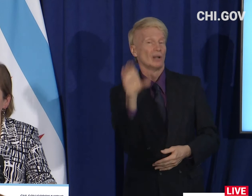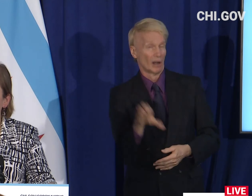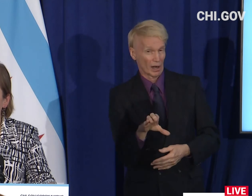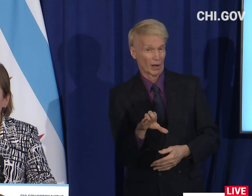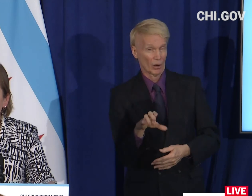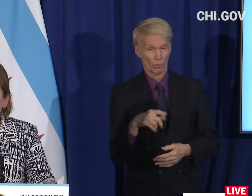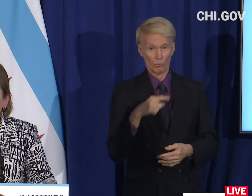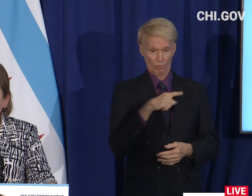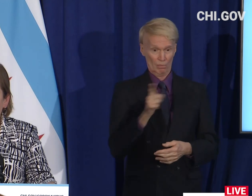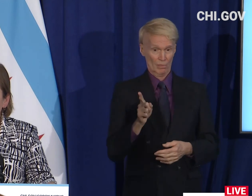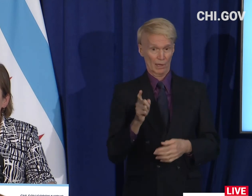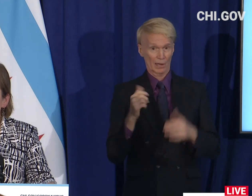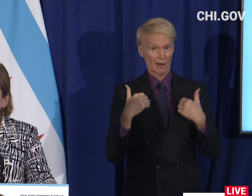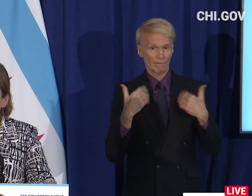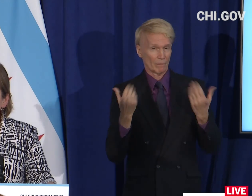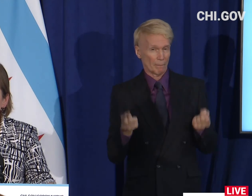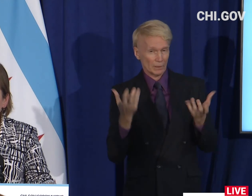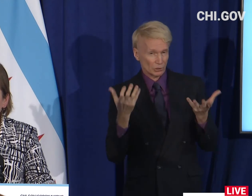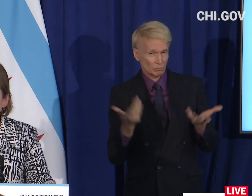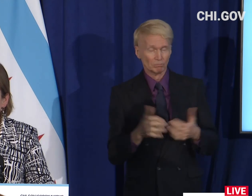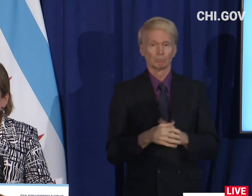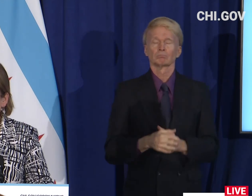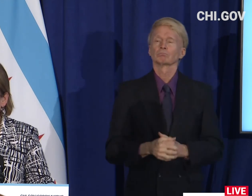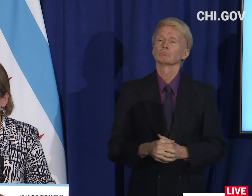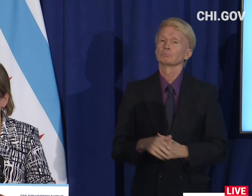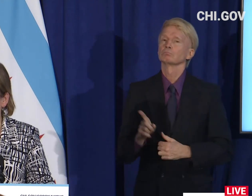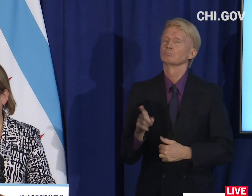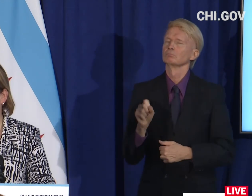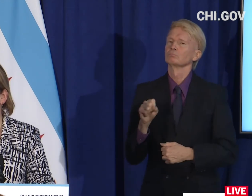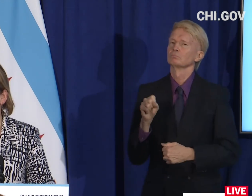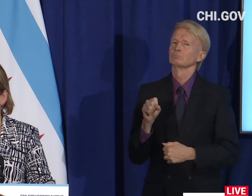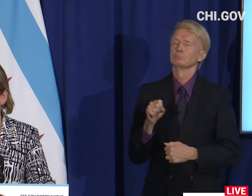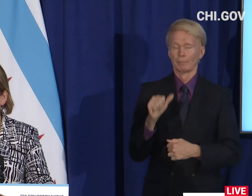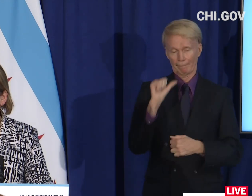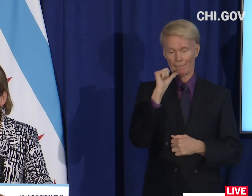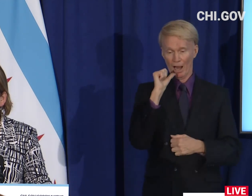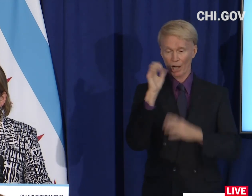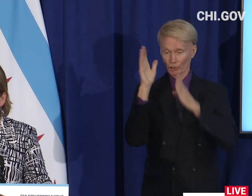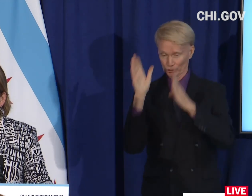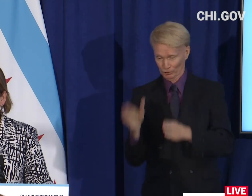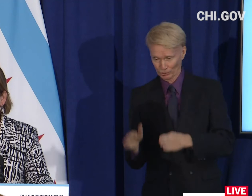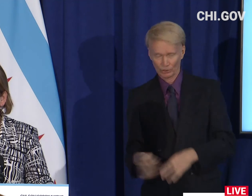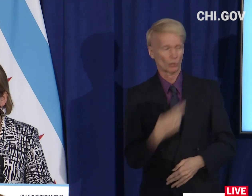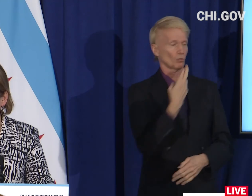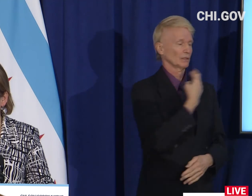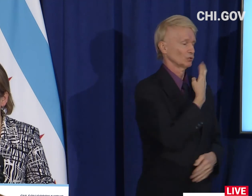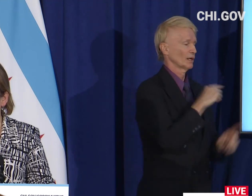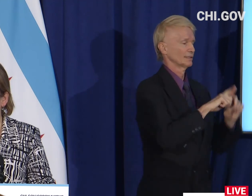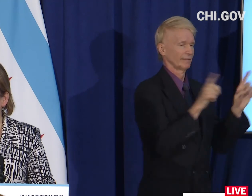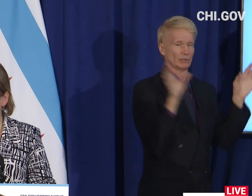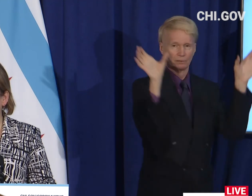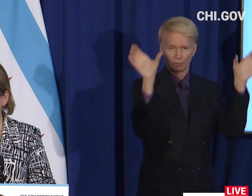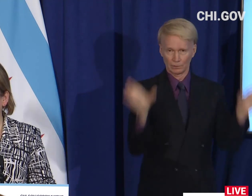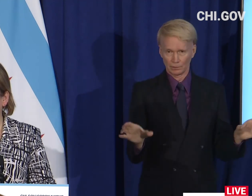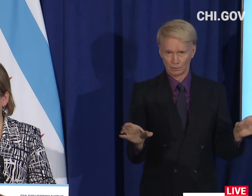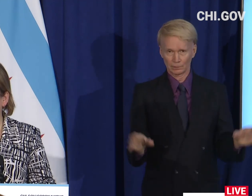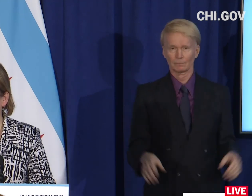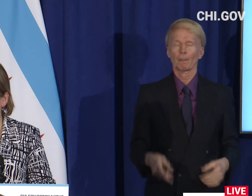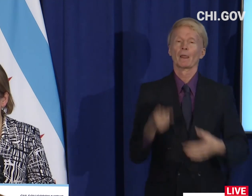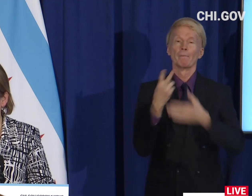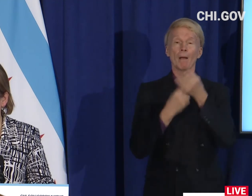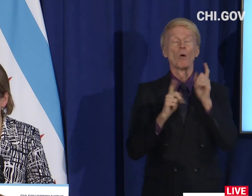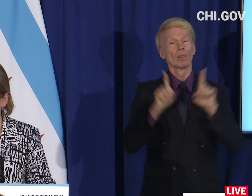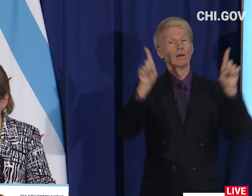on the city's contact tracing? Yeah, so there's a few things related to sort of bars versus restaurants. In both cases, we know people